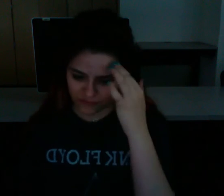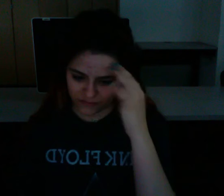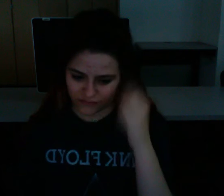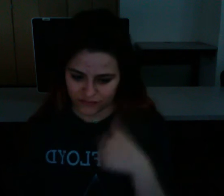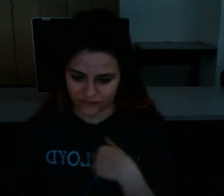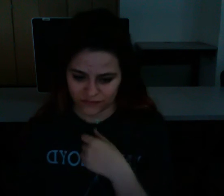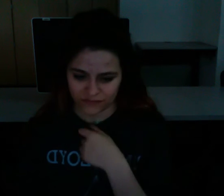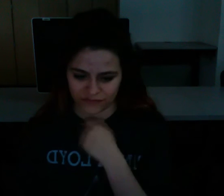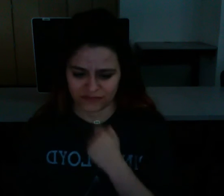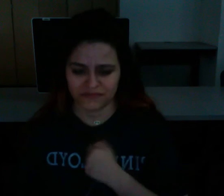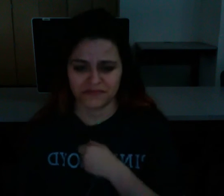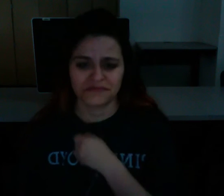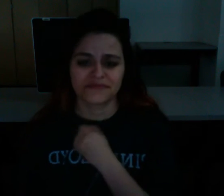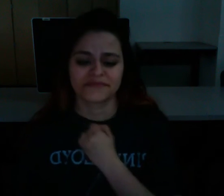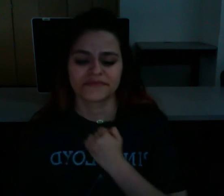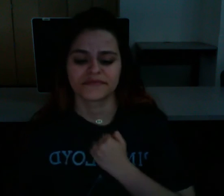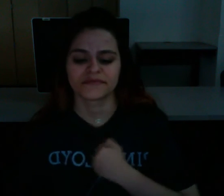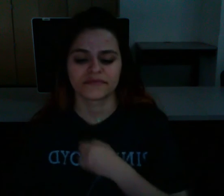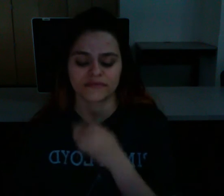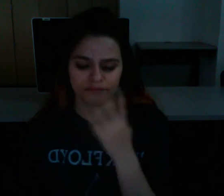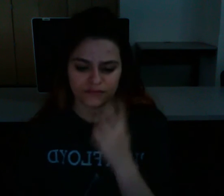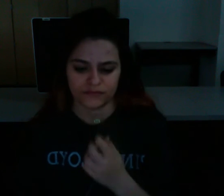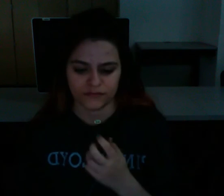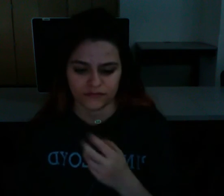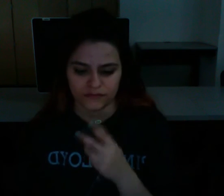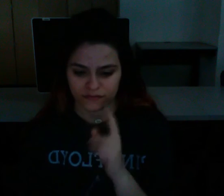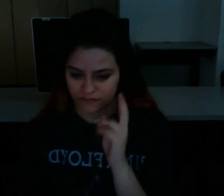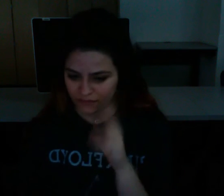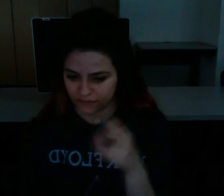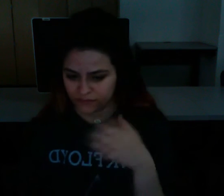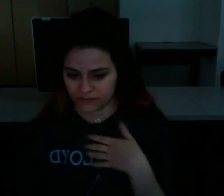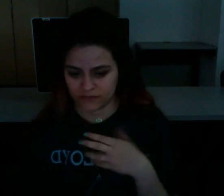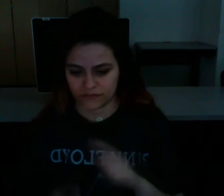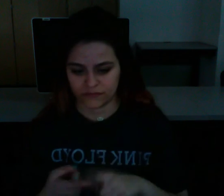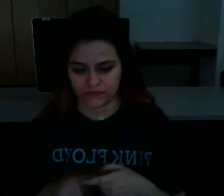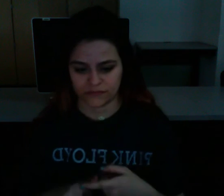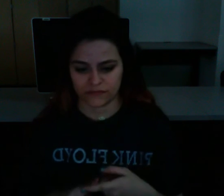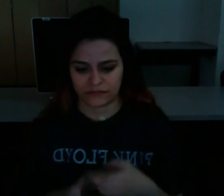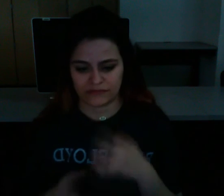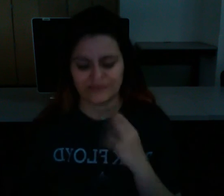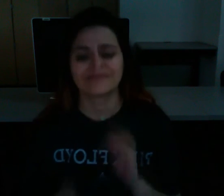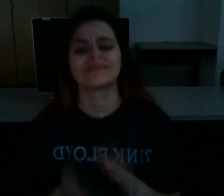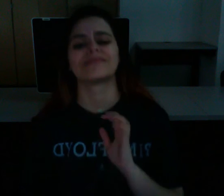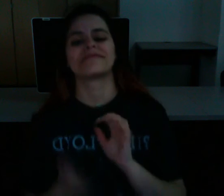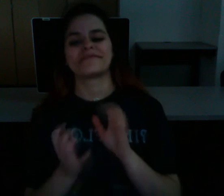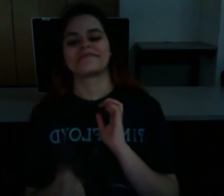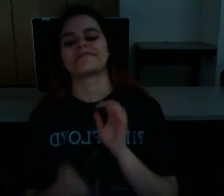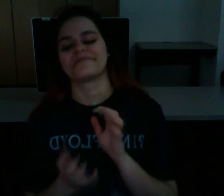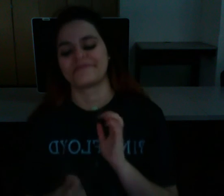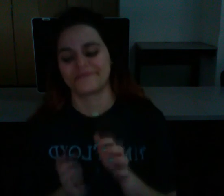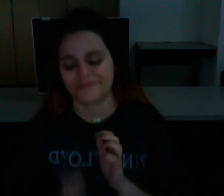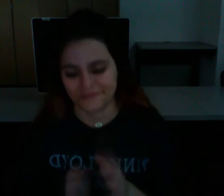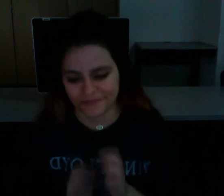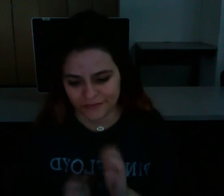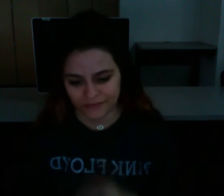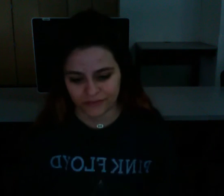You can see there's slight overlap of the yellow. And that, again, just prevents the, if you do have a little bit of out